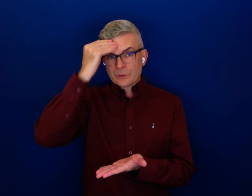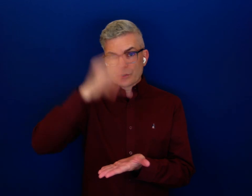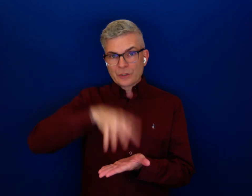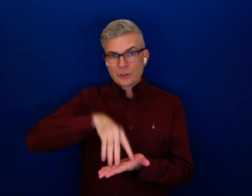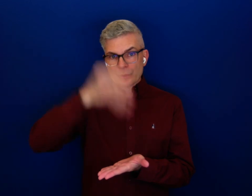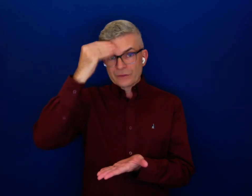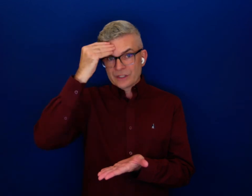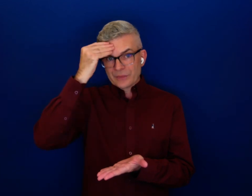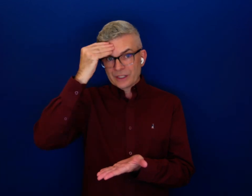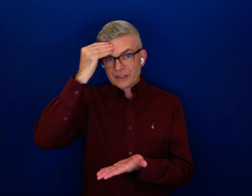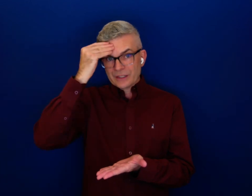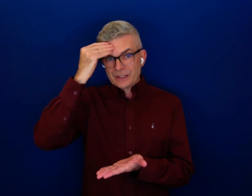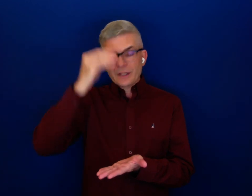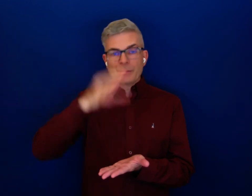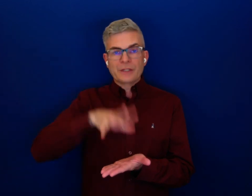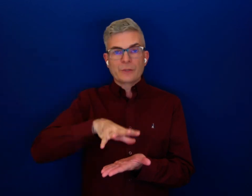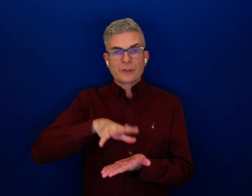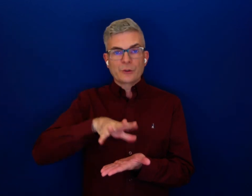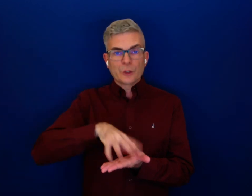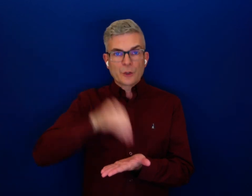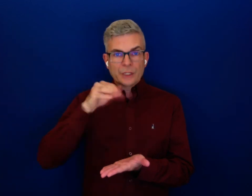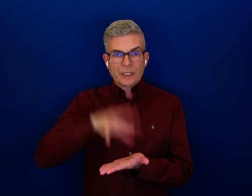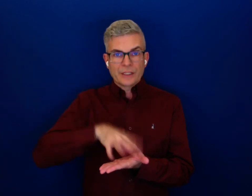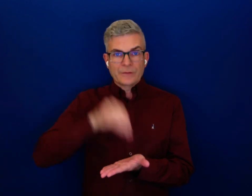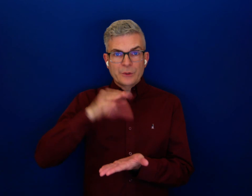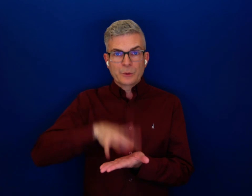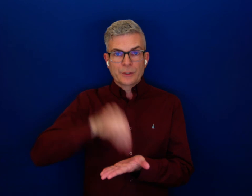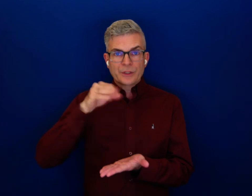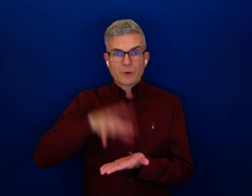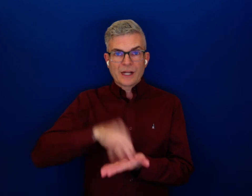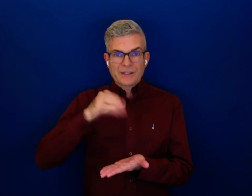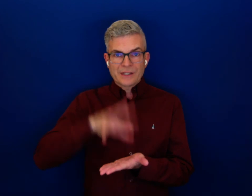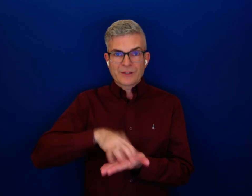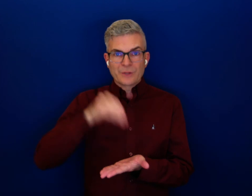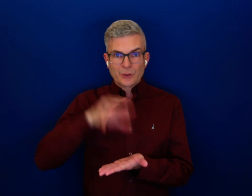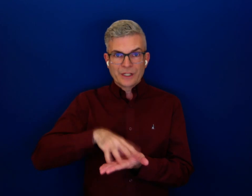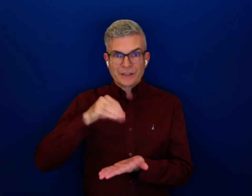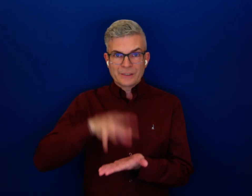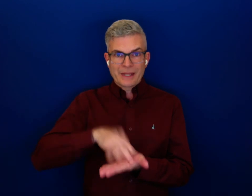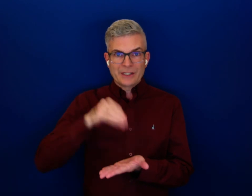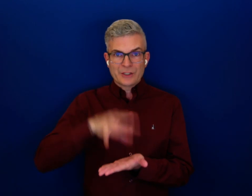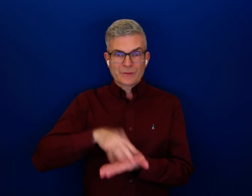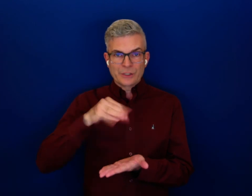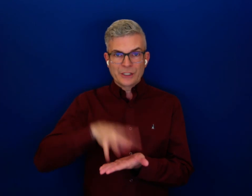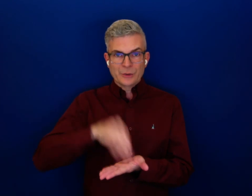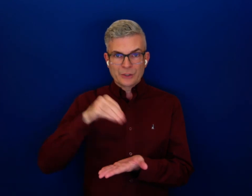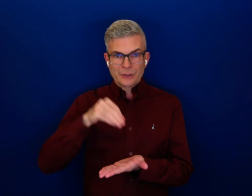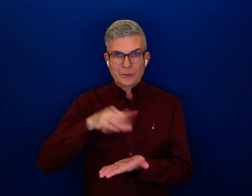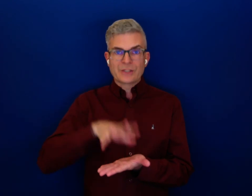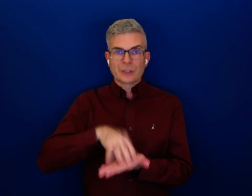to learn something. But when you're learning, if you were in the process of learning Spanish for a year or two, it's